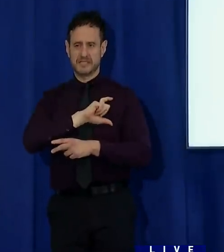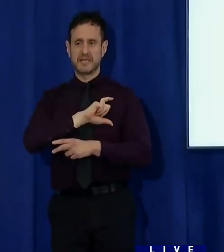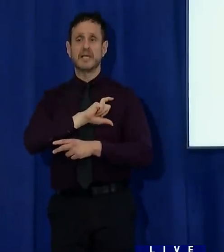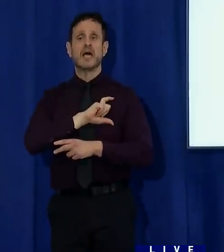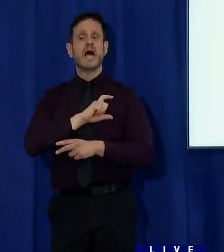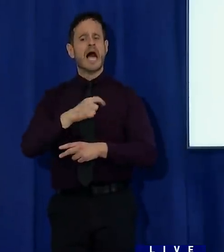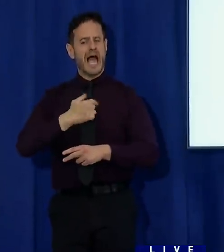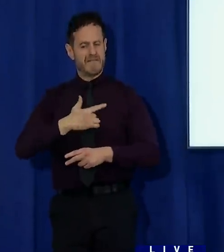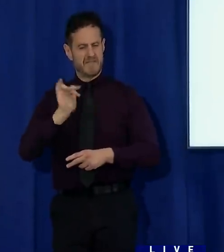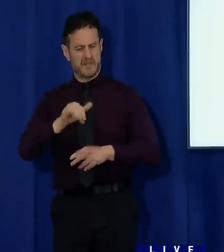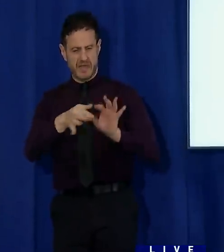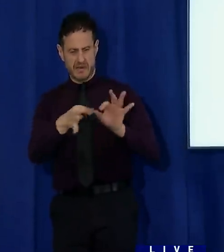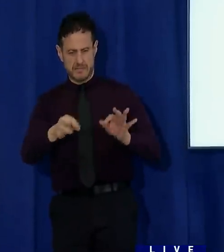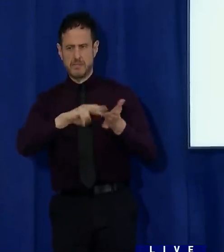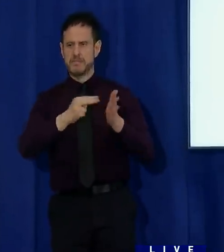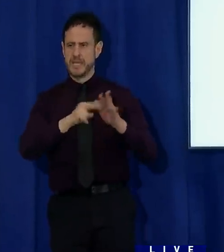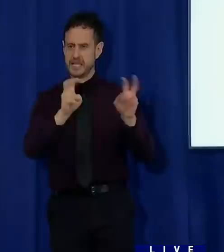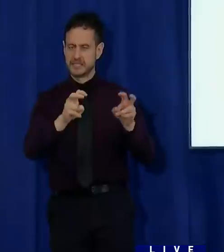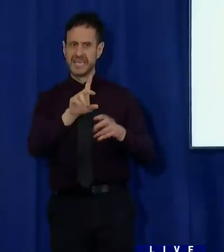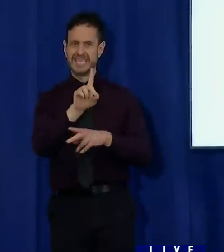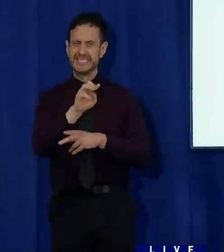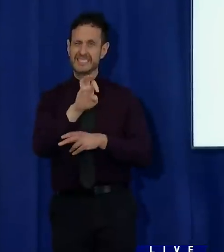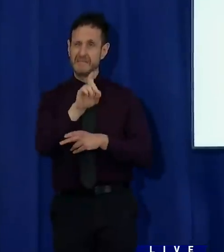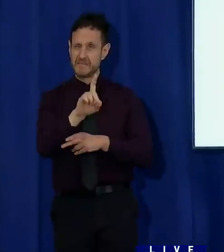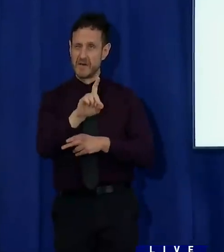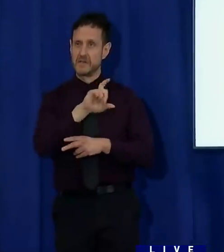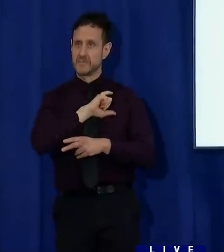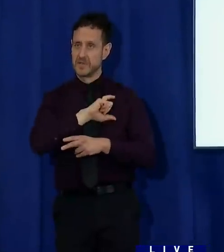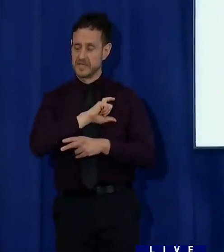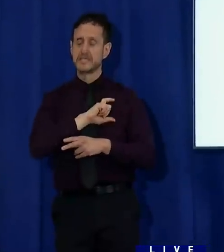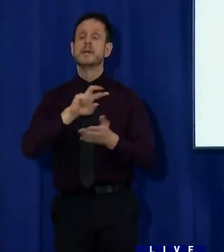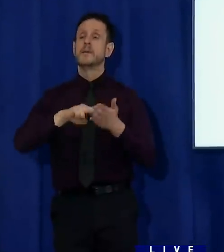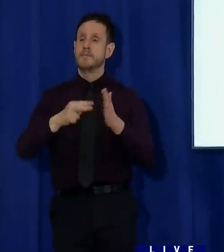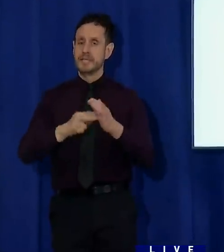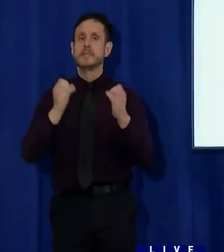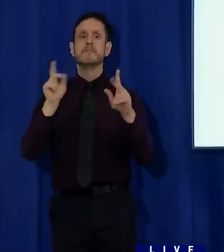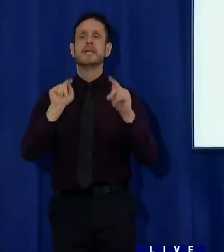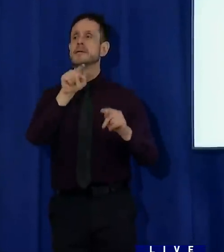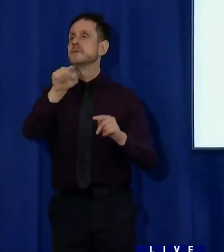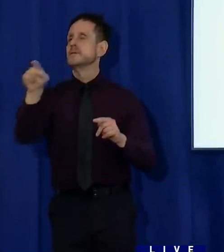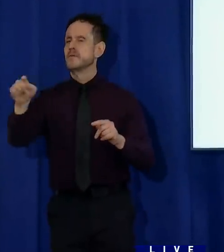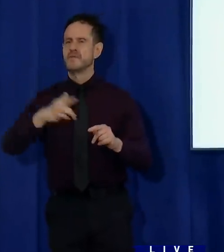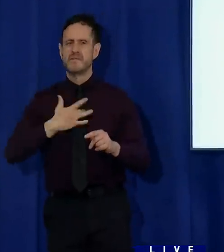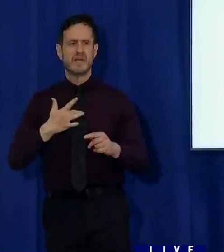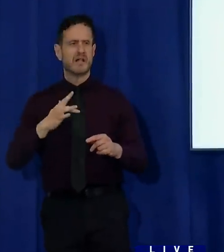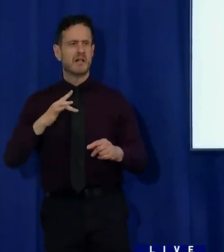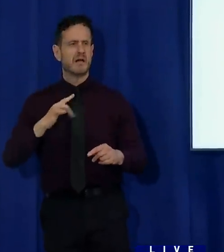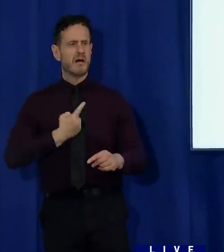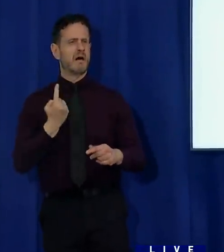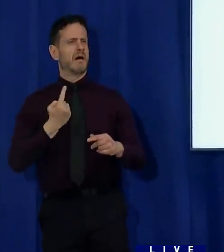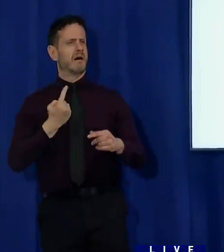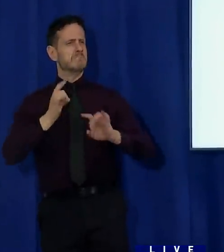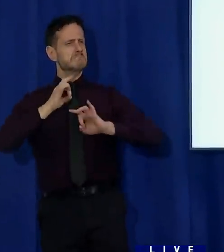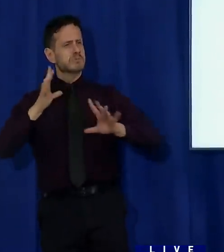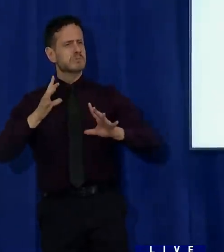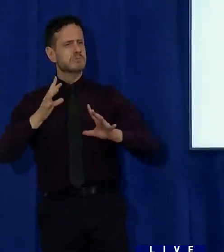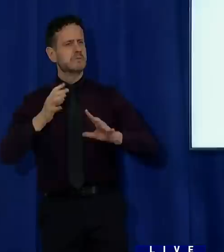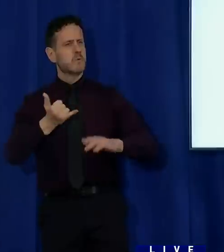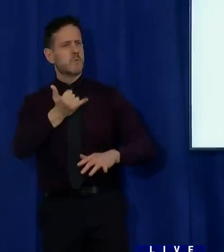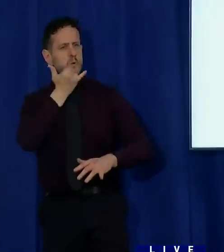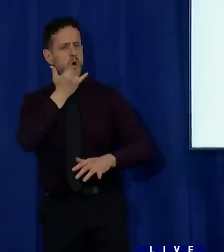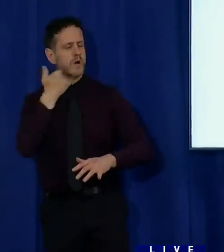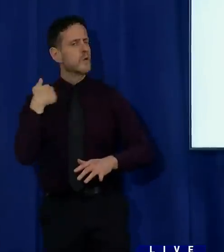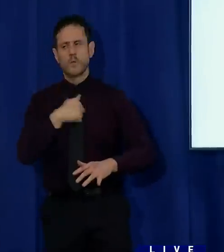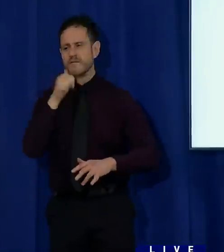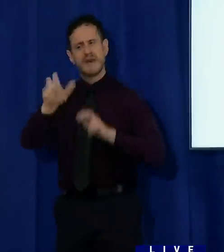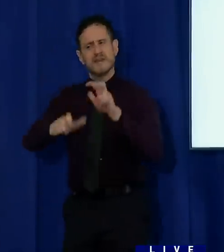is people rightfully offended by the fact that we have not invested enough